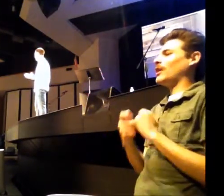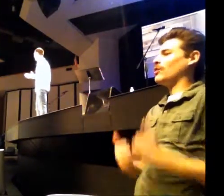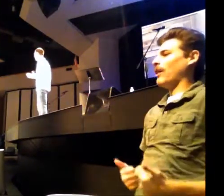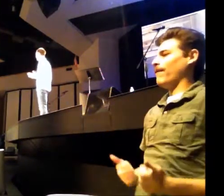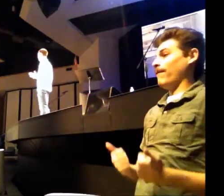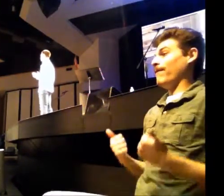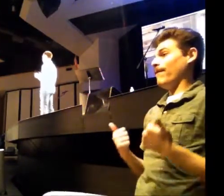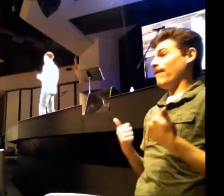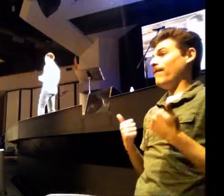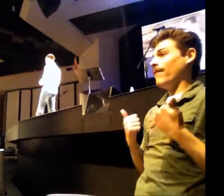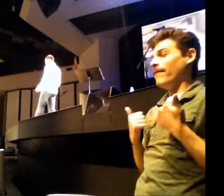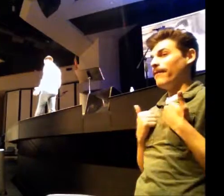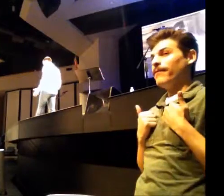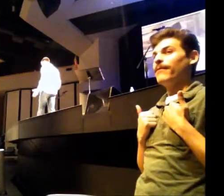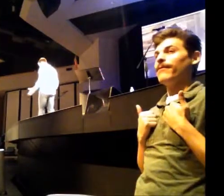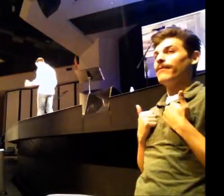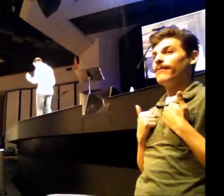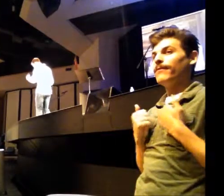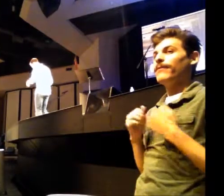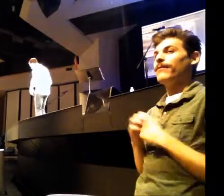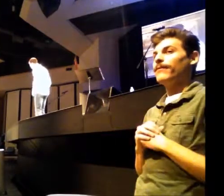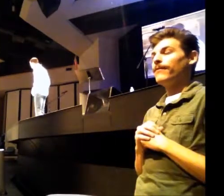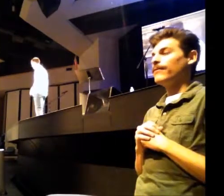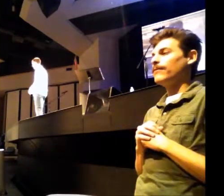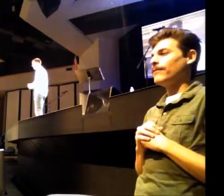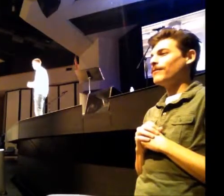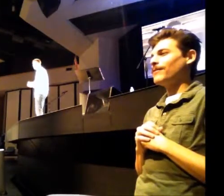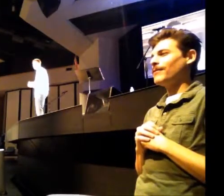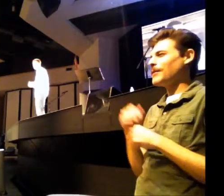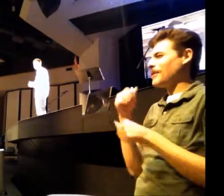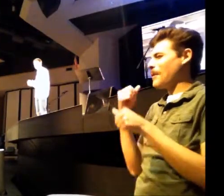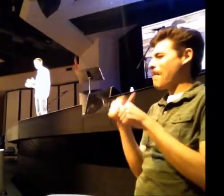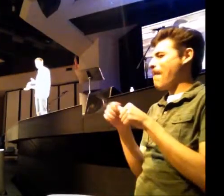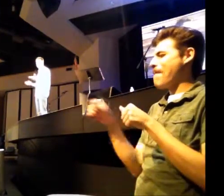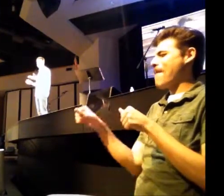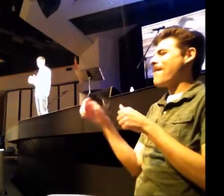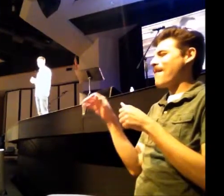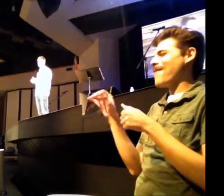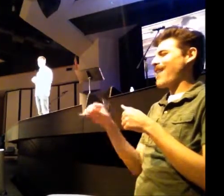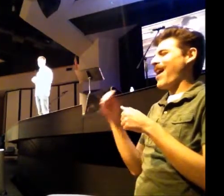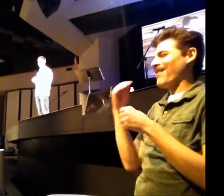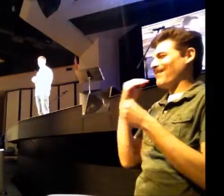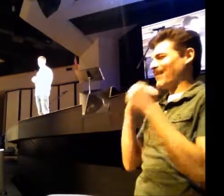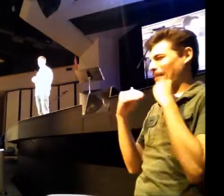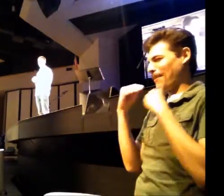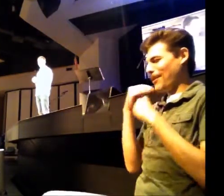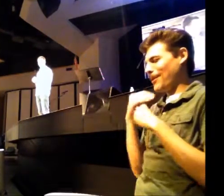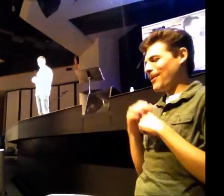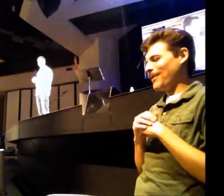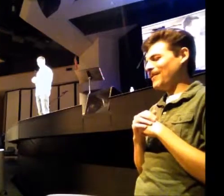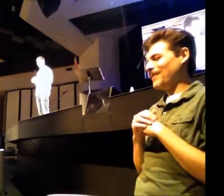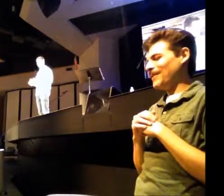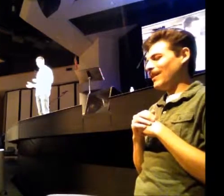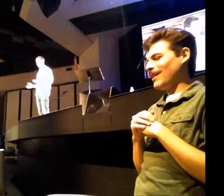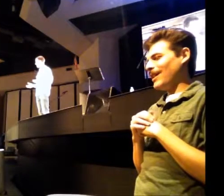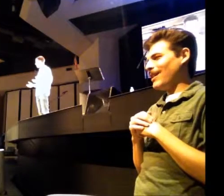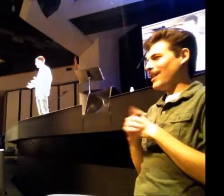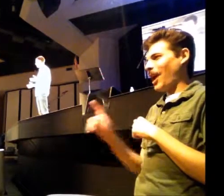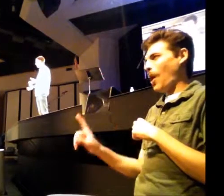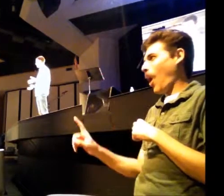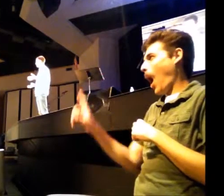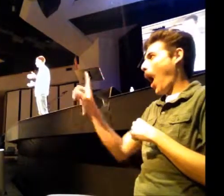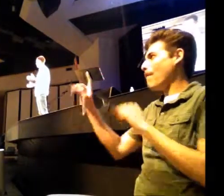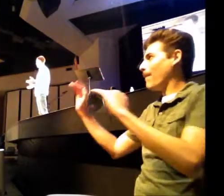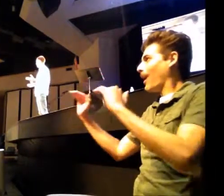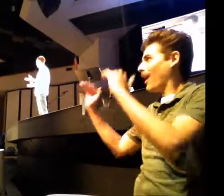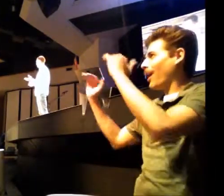As I said earlier, there's a moment where Jesus takes the disciples to an upper room in a man's home, and they gather together during